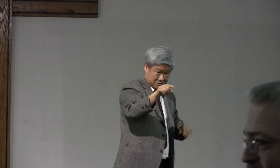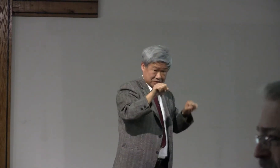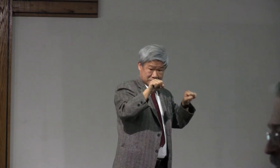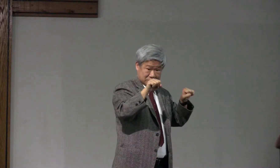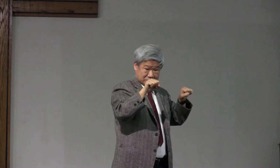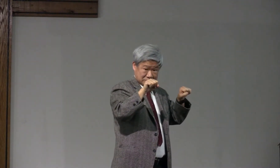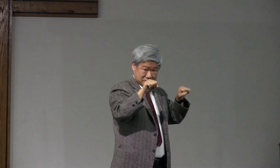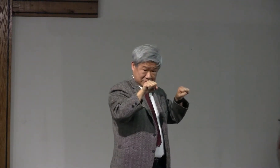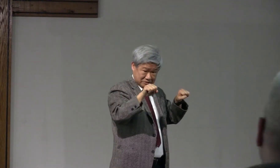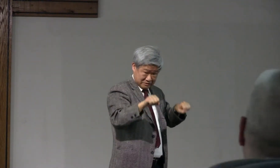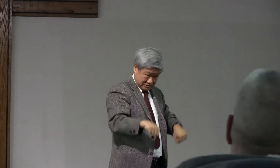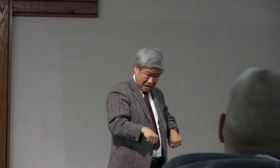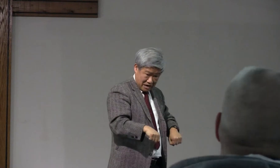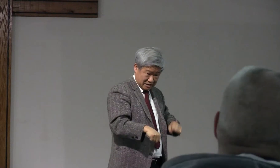the shining cross here.